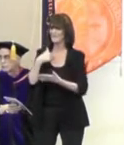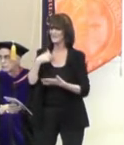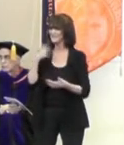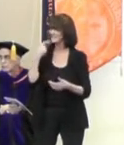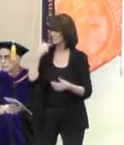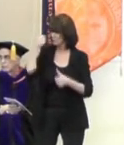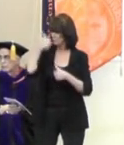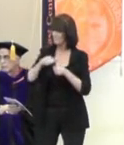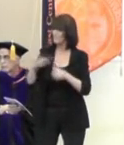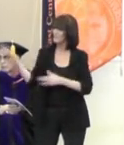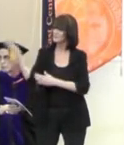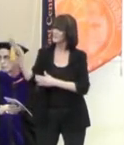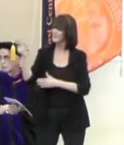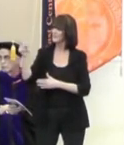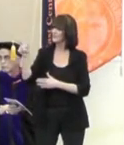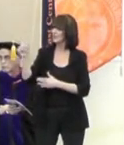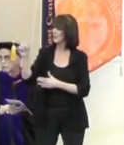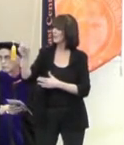speaking in plain view?